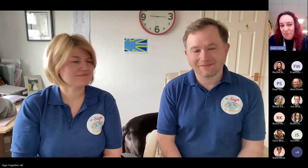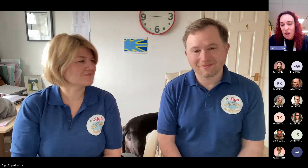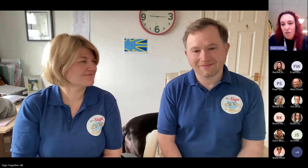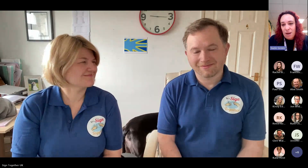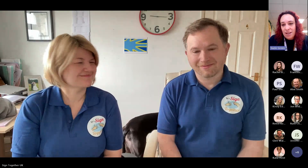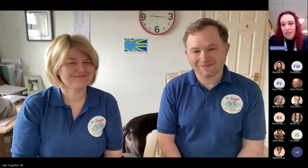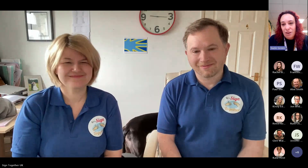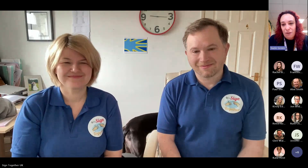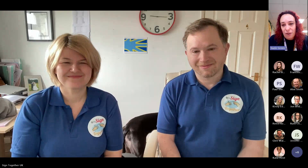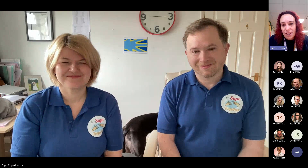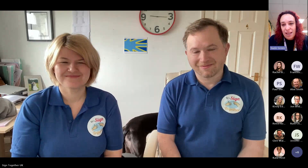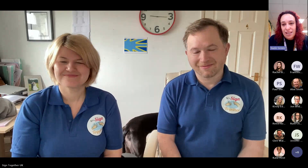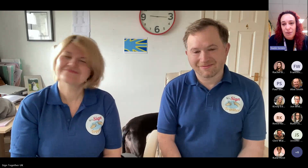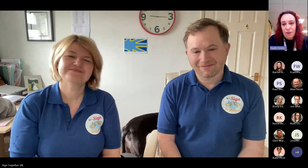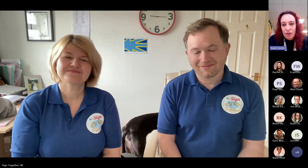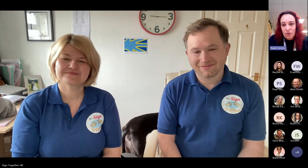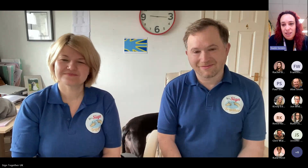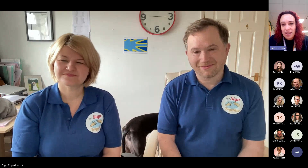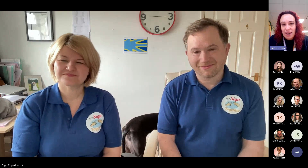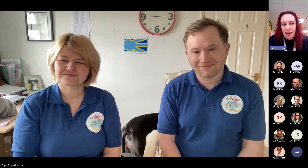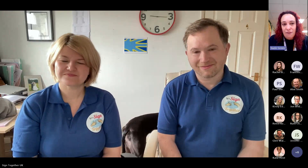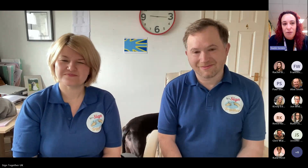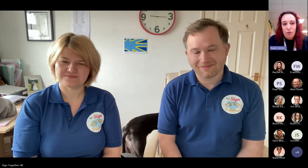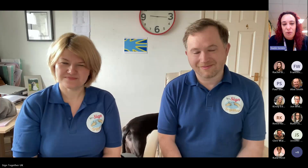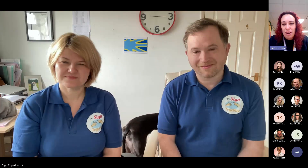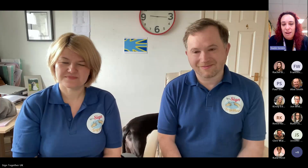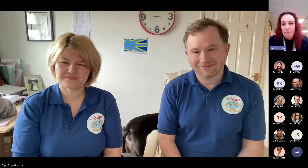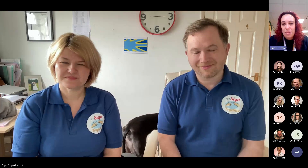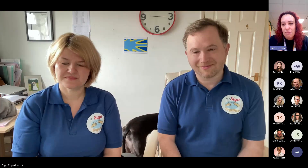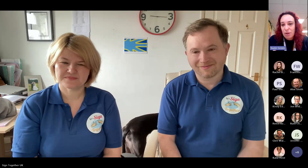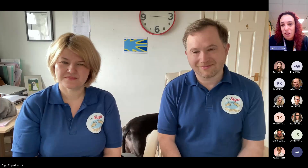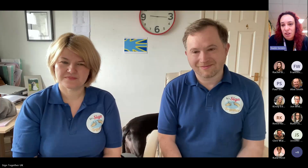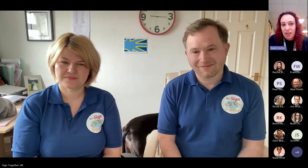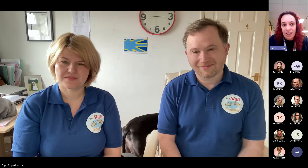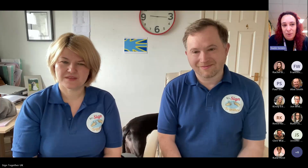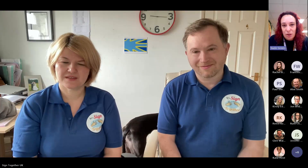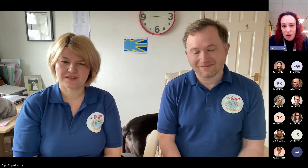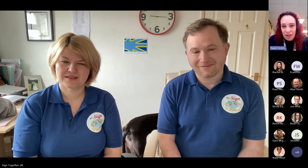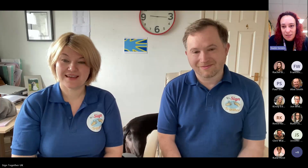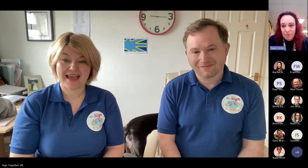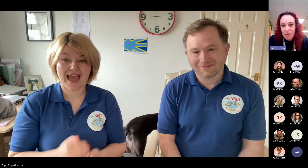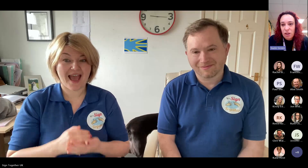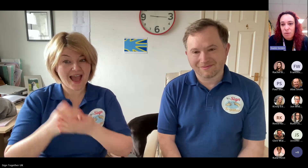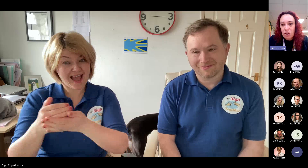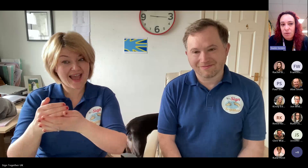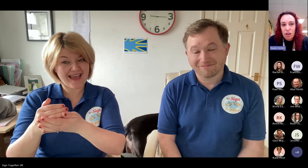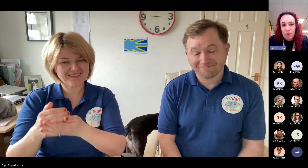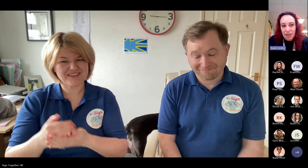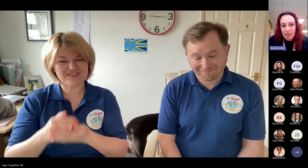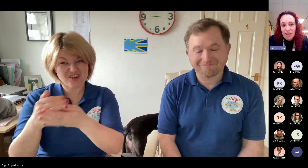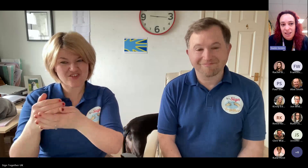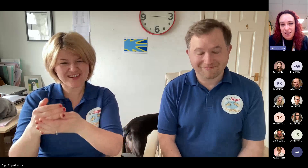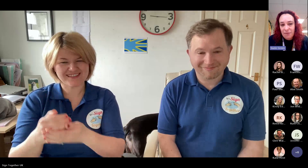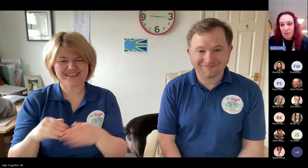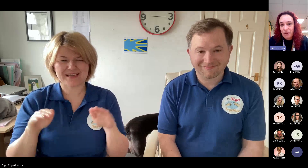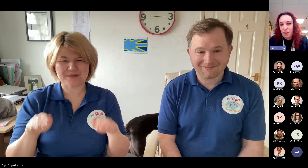a reminder that on Friday is our fundraising day for British Sign Language awareness. So we're doing 2 activities. The